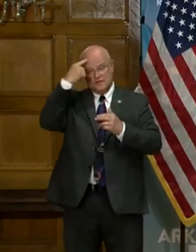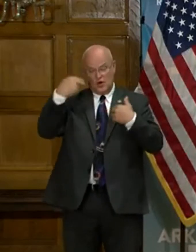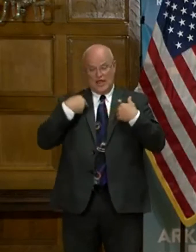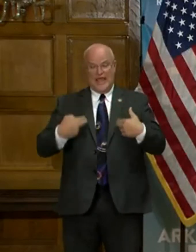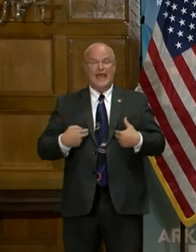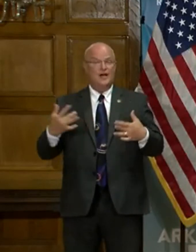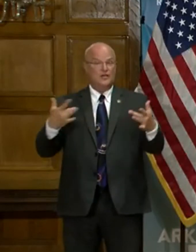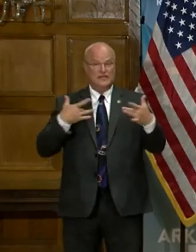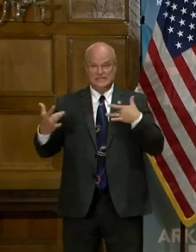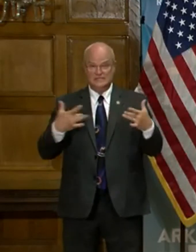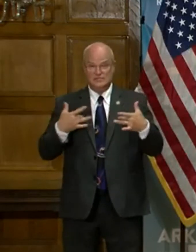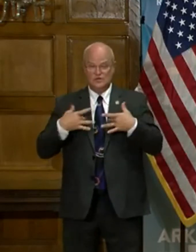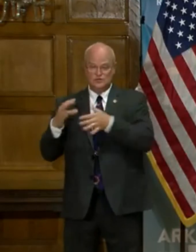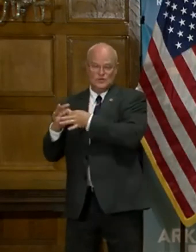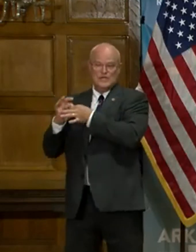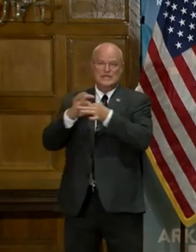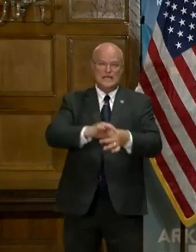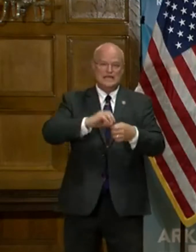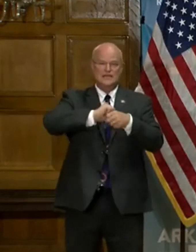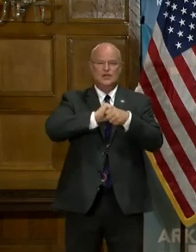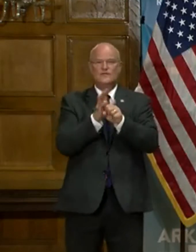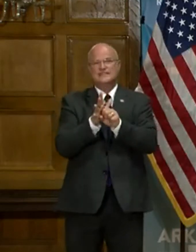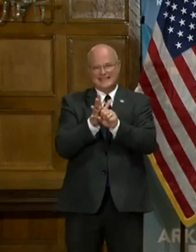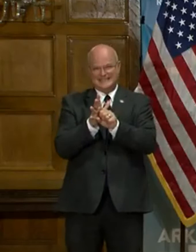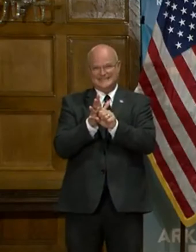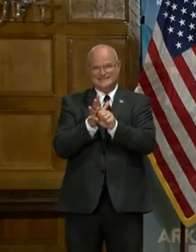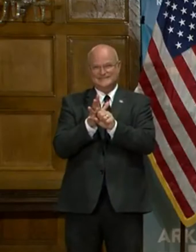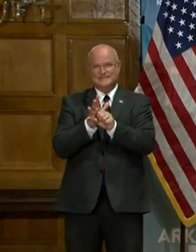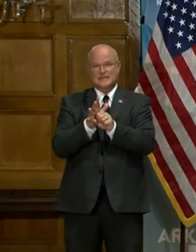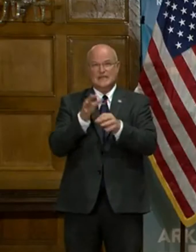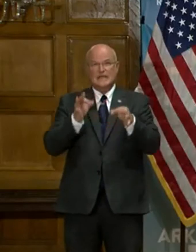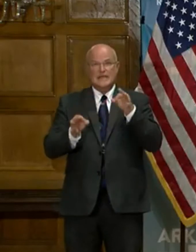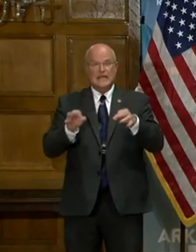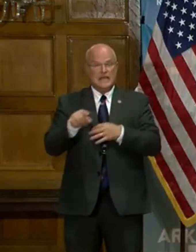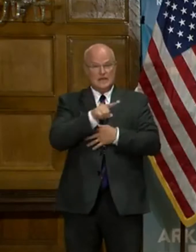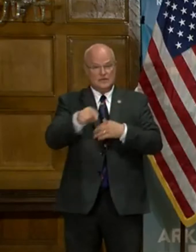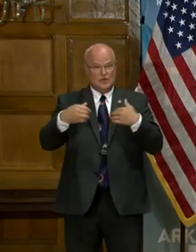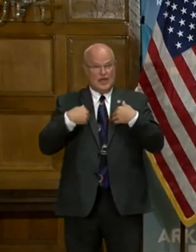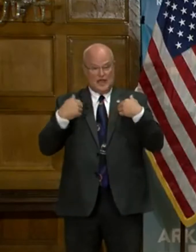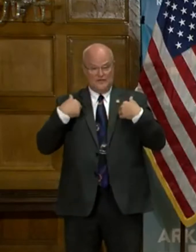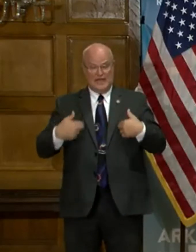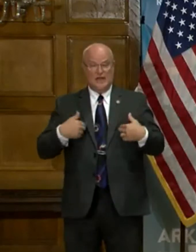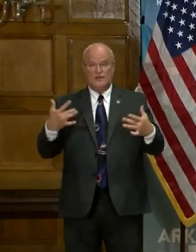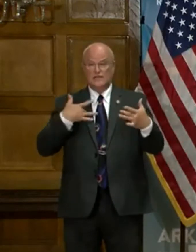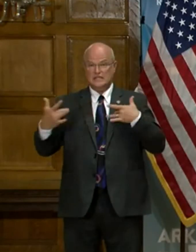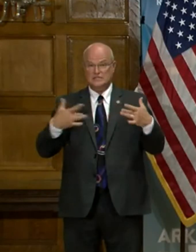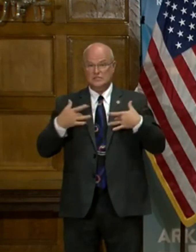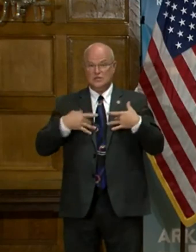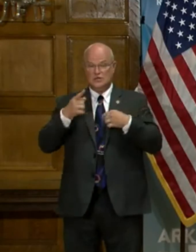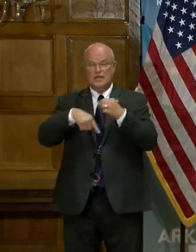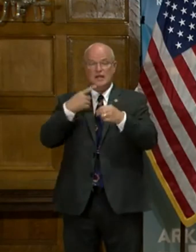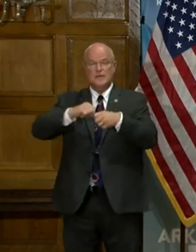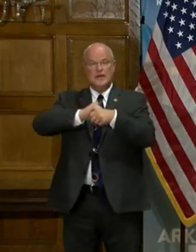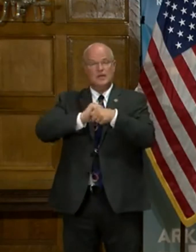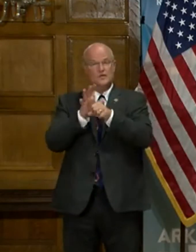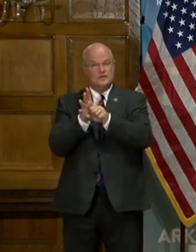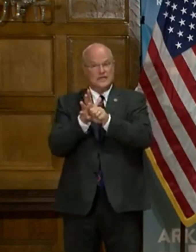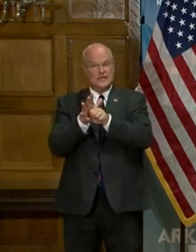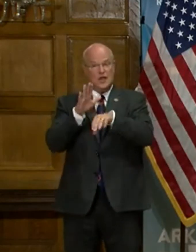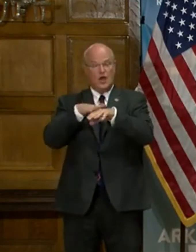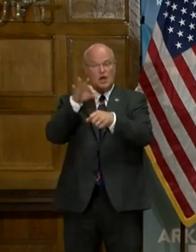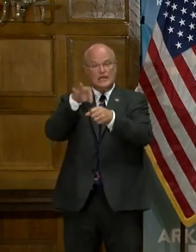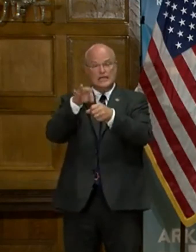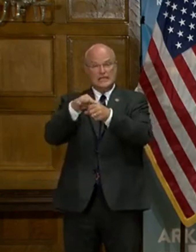health concerns related to COVID-19. If anyone has a health concern for COVID-19